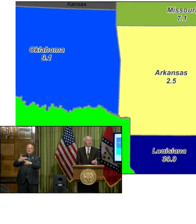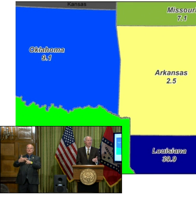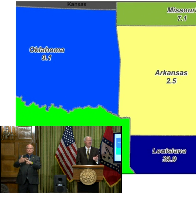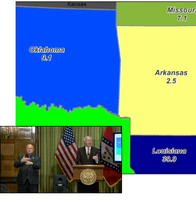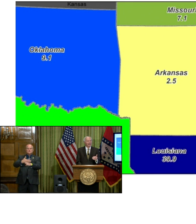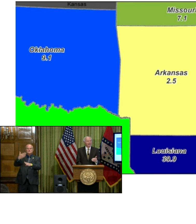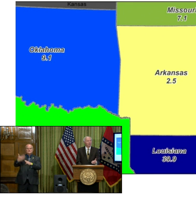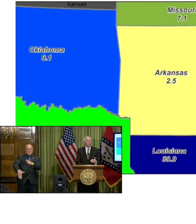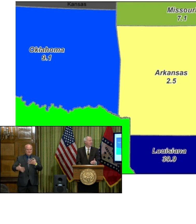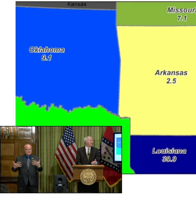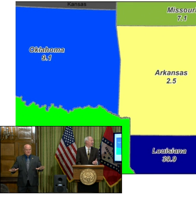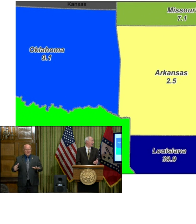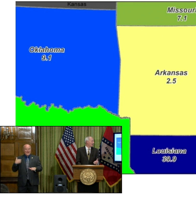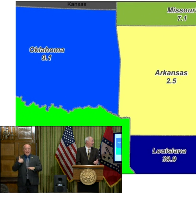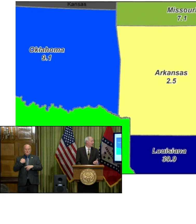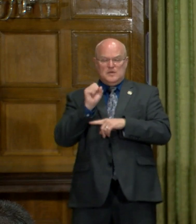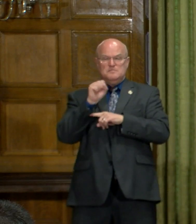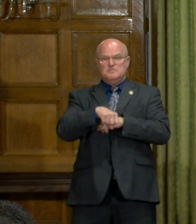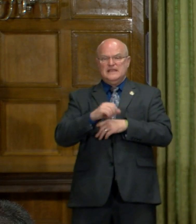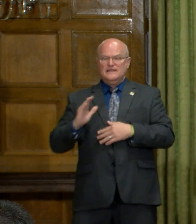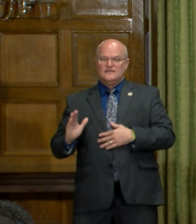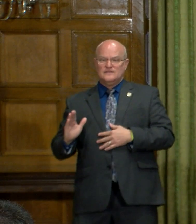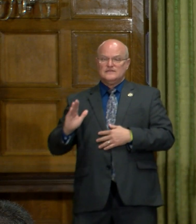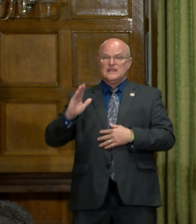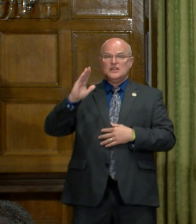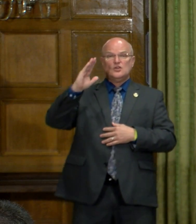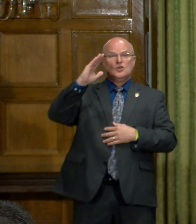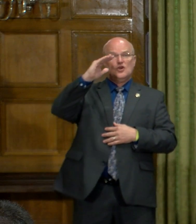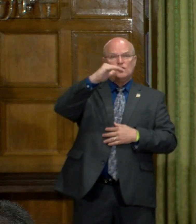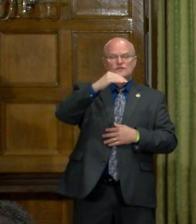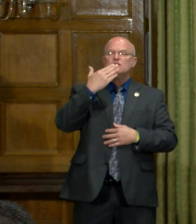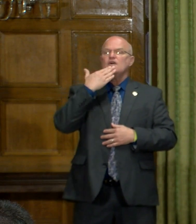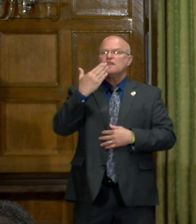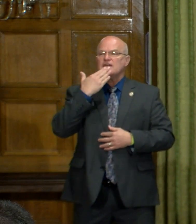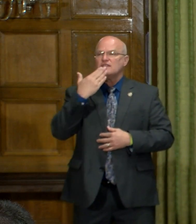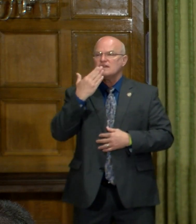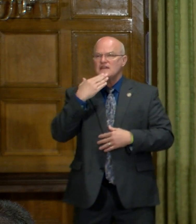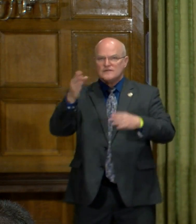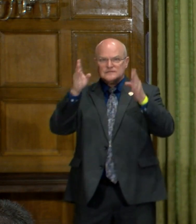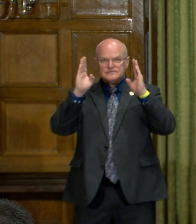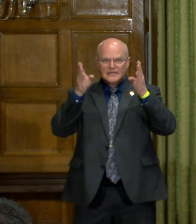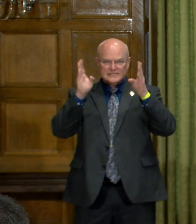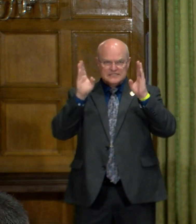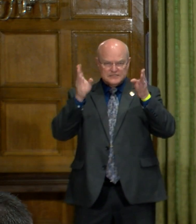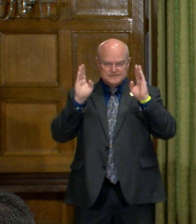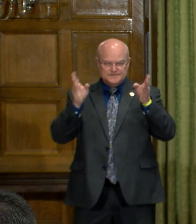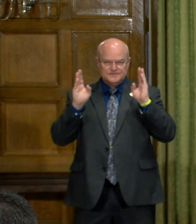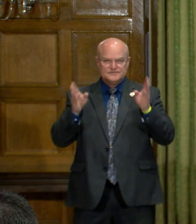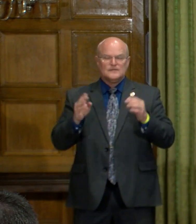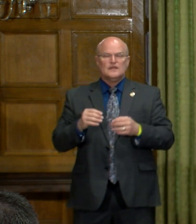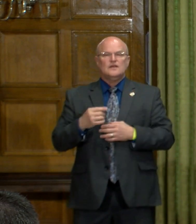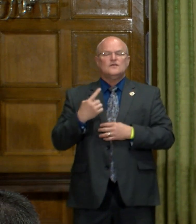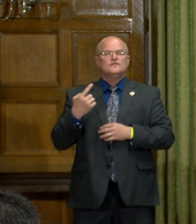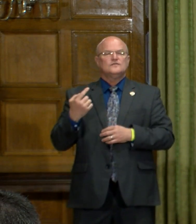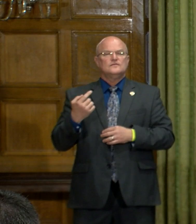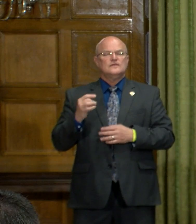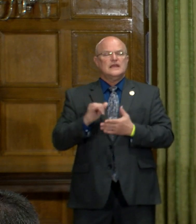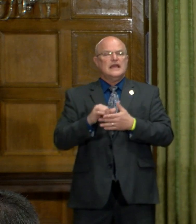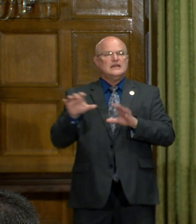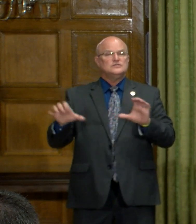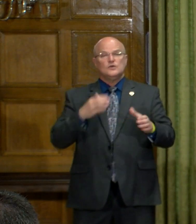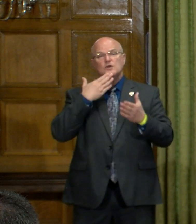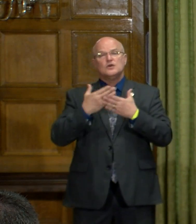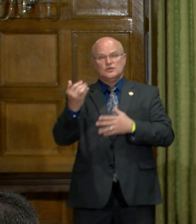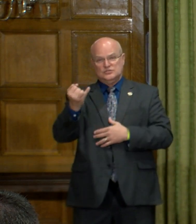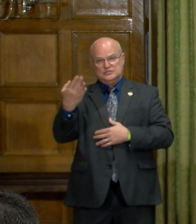get out of this, and that we beat that curve. And so I want to thank everybody for paying such close attention to it and